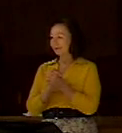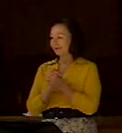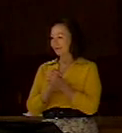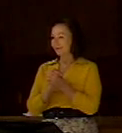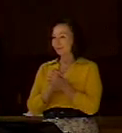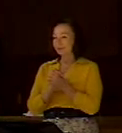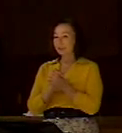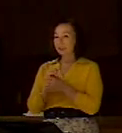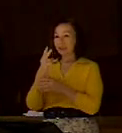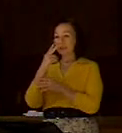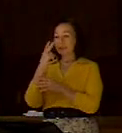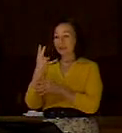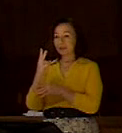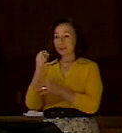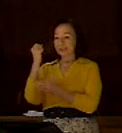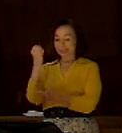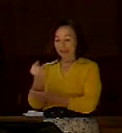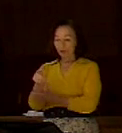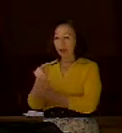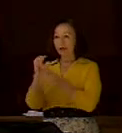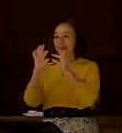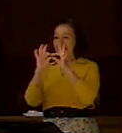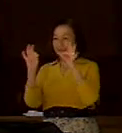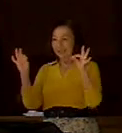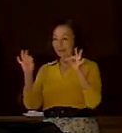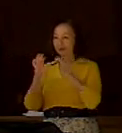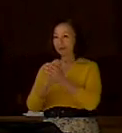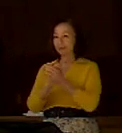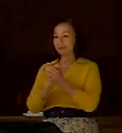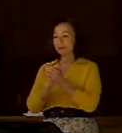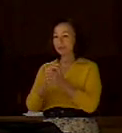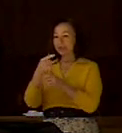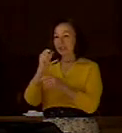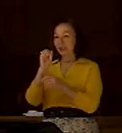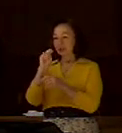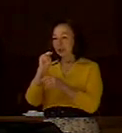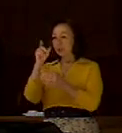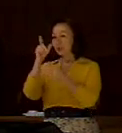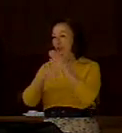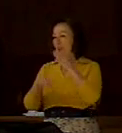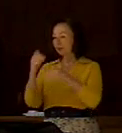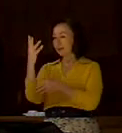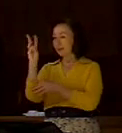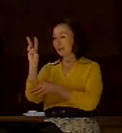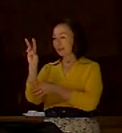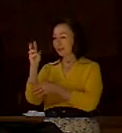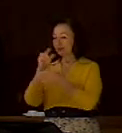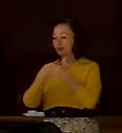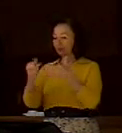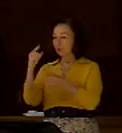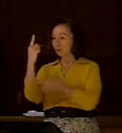Let's take a look at Abraham's statement. In Genesis chapter 17, verse